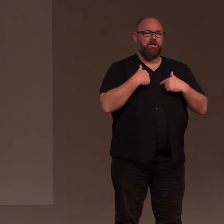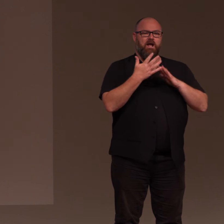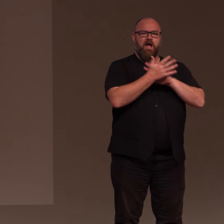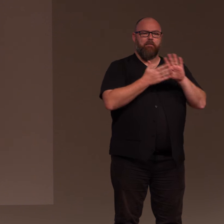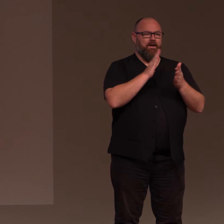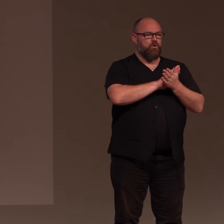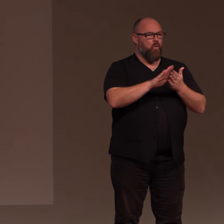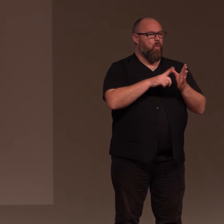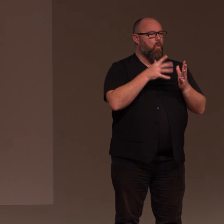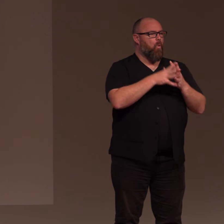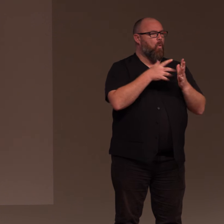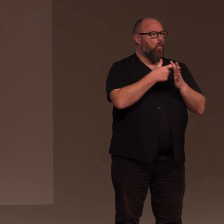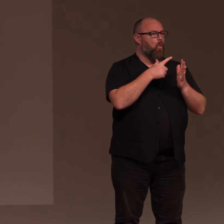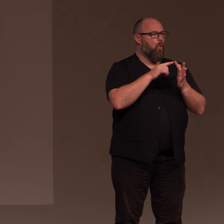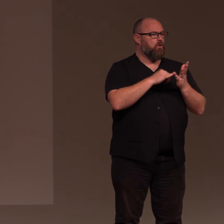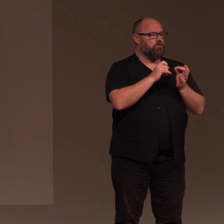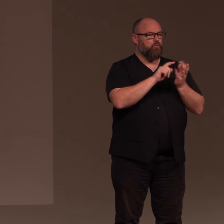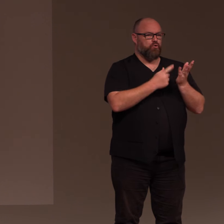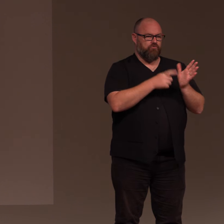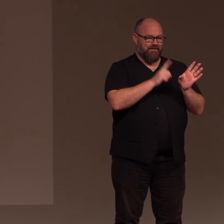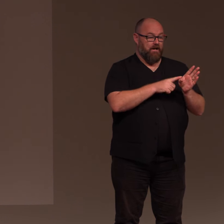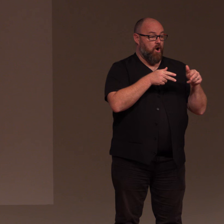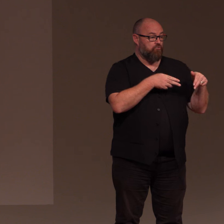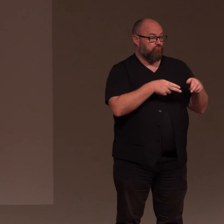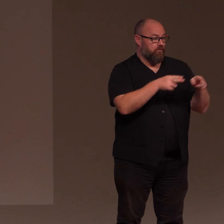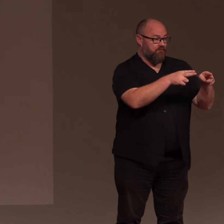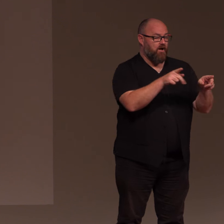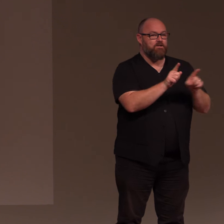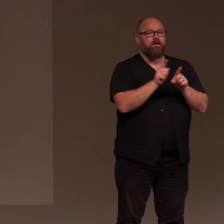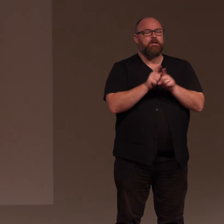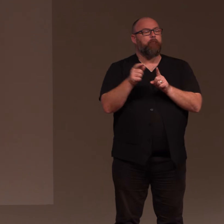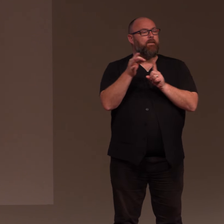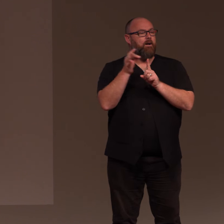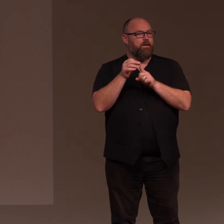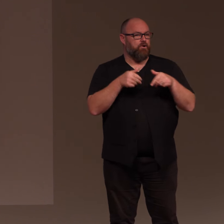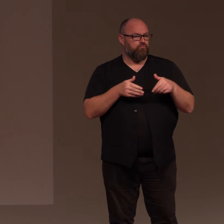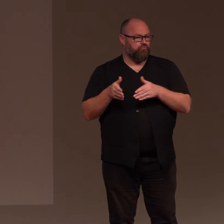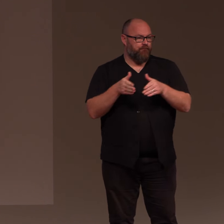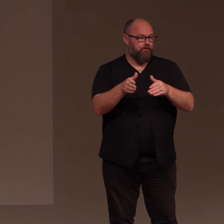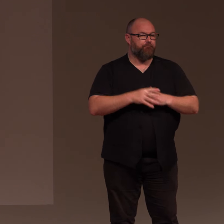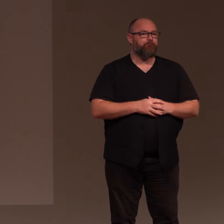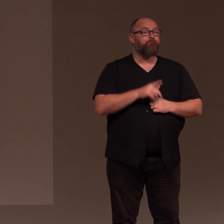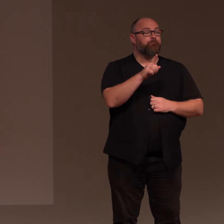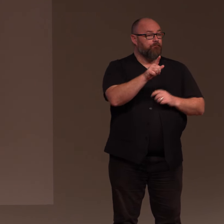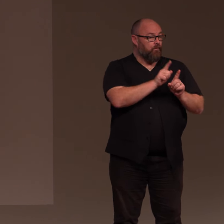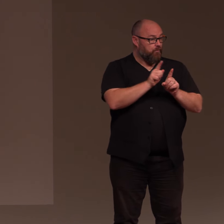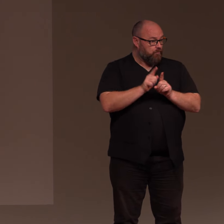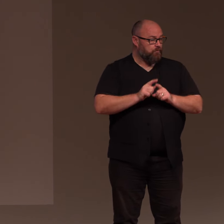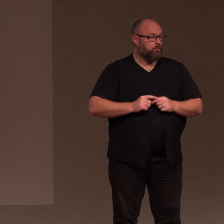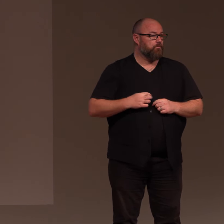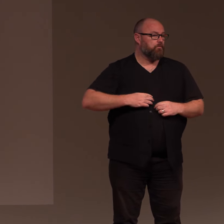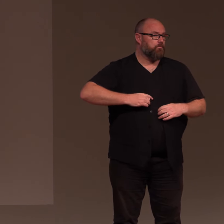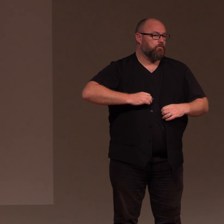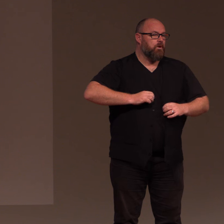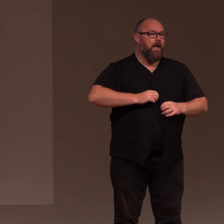Hawkesbury River specifically, but it can be also the Parramatta River. But also, when you look at it on